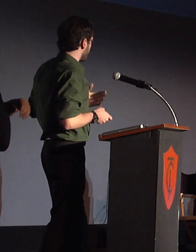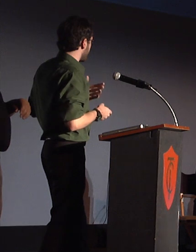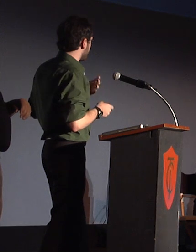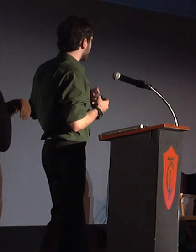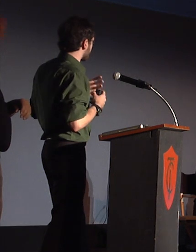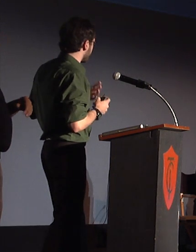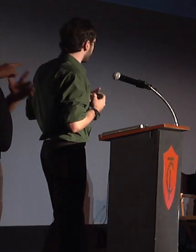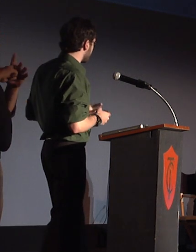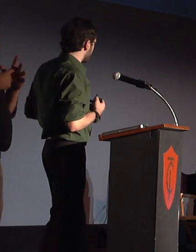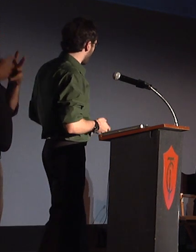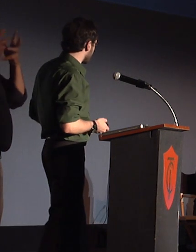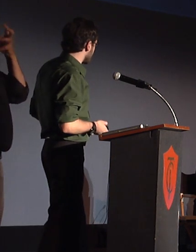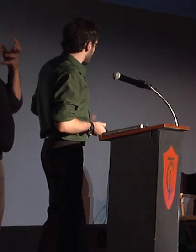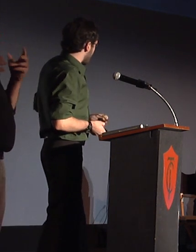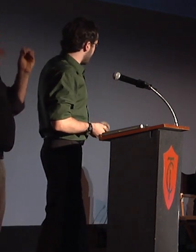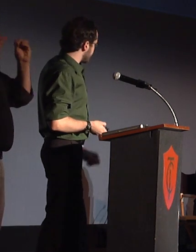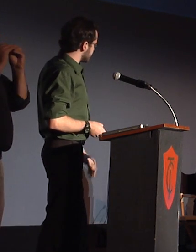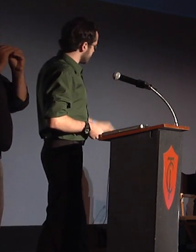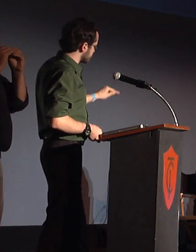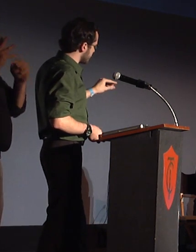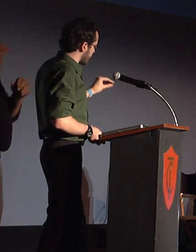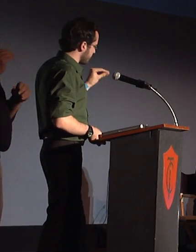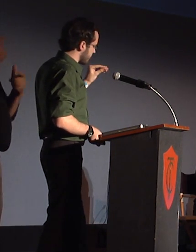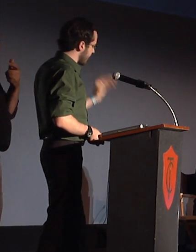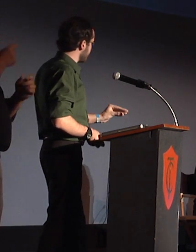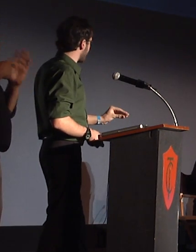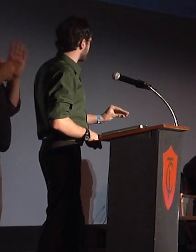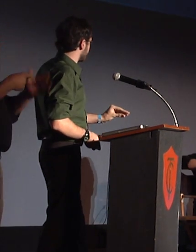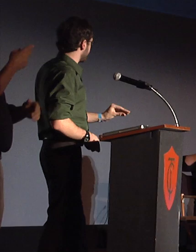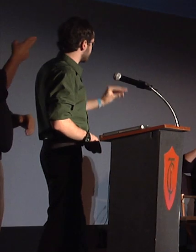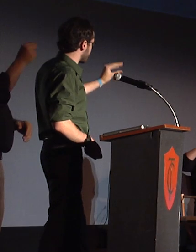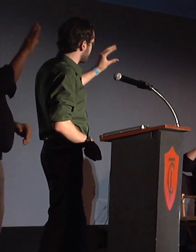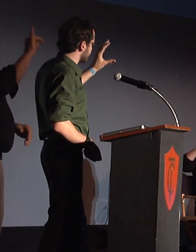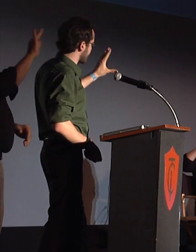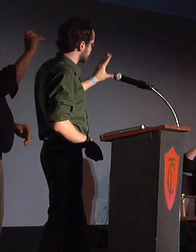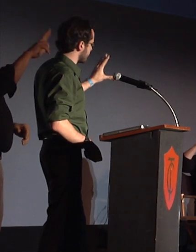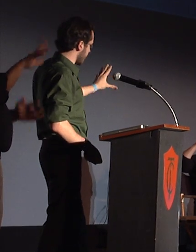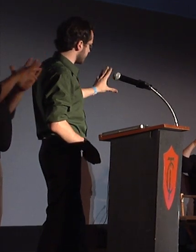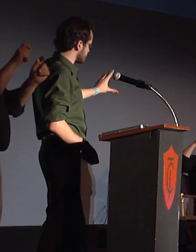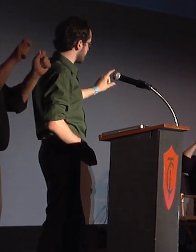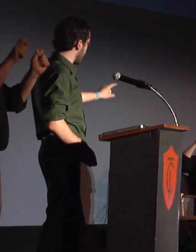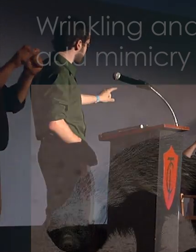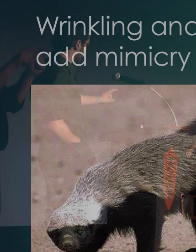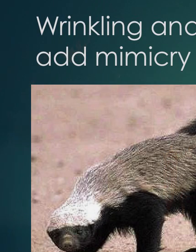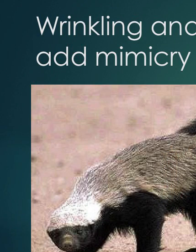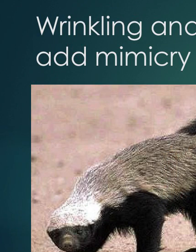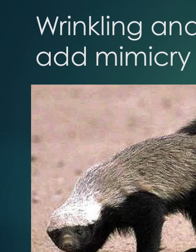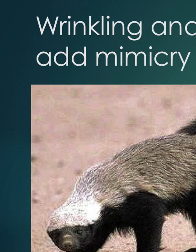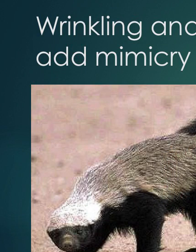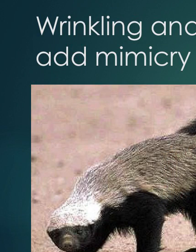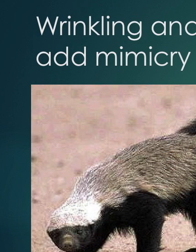and that we begin to wrinkle even more. And it's interesting to point out that the honey badger is found in the exact same range. Now